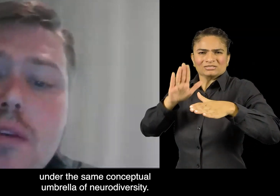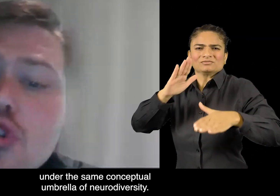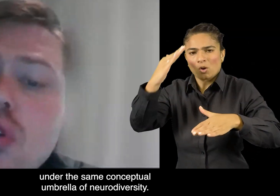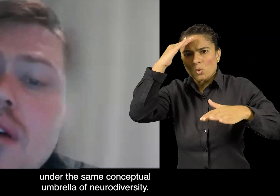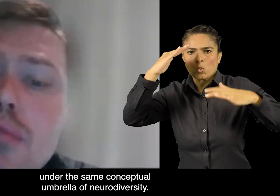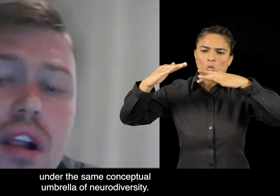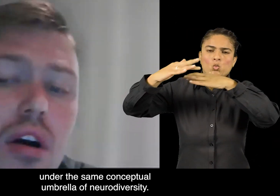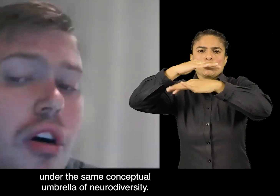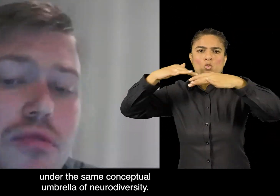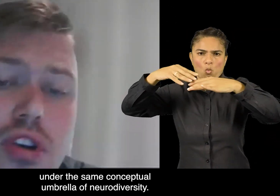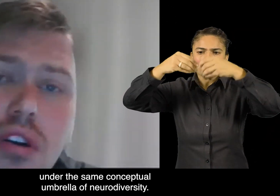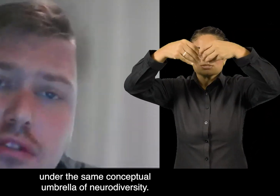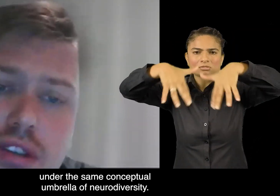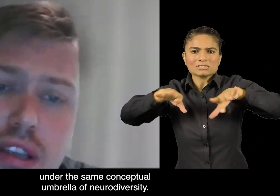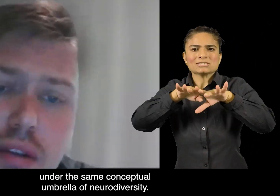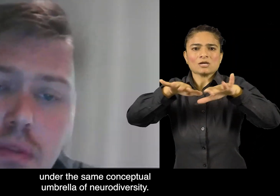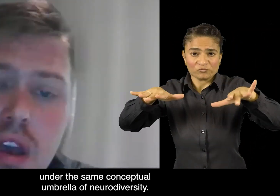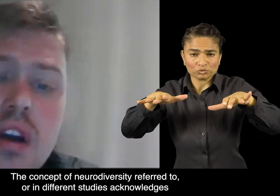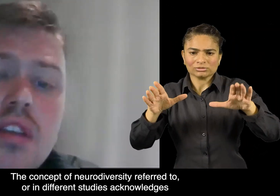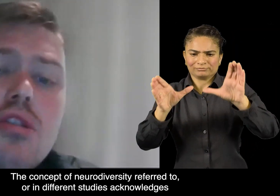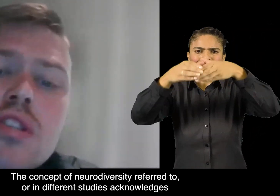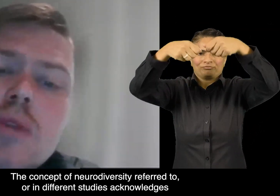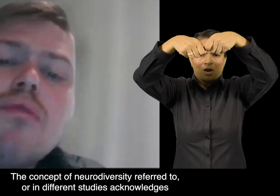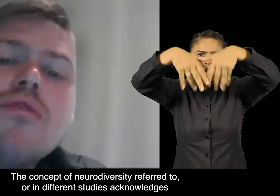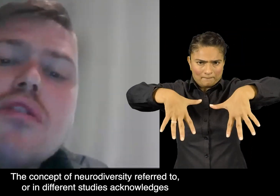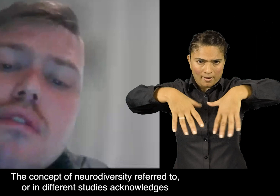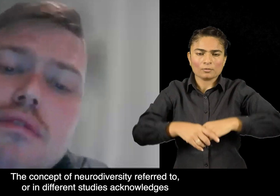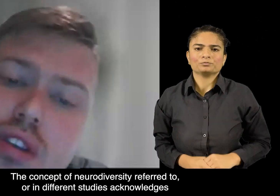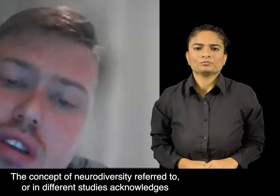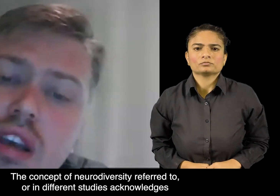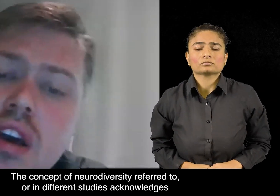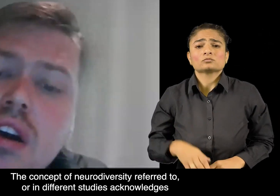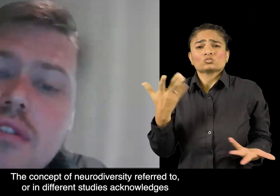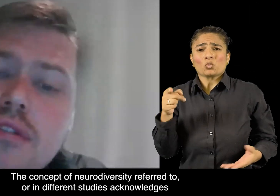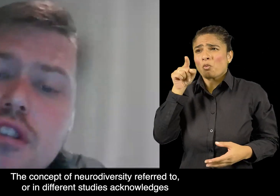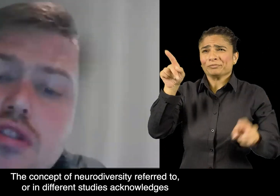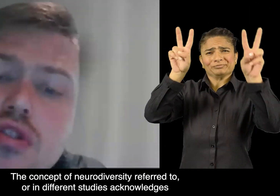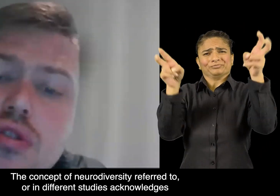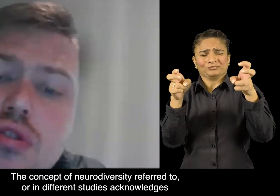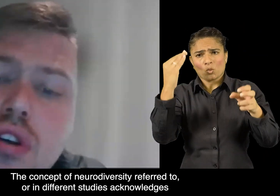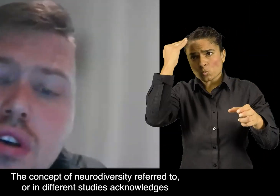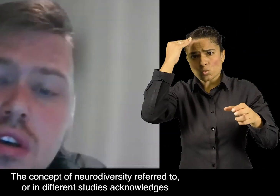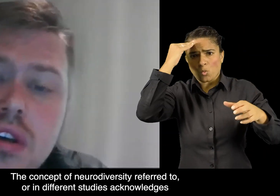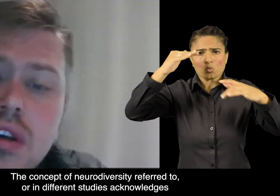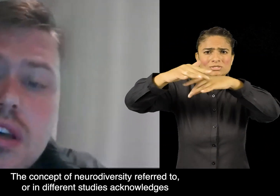same conceptual umbrella of neurodiversity. The concept of neurodiversity referred